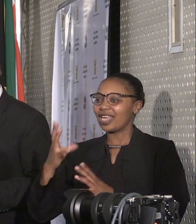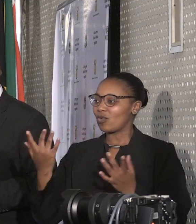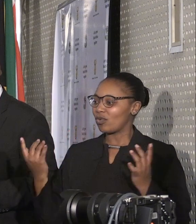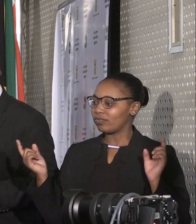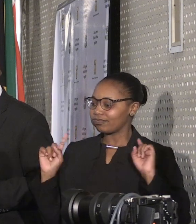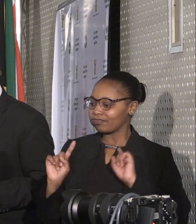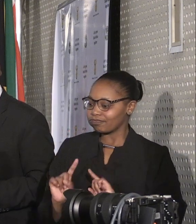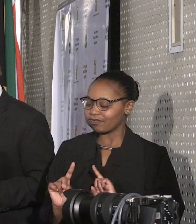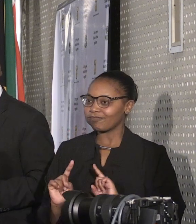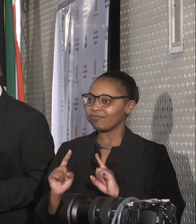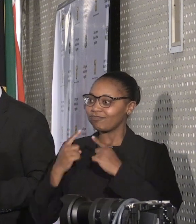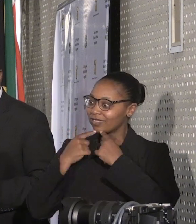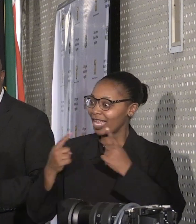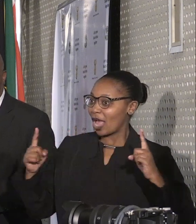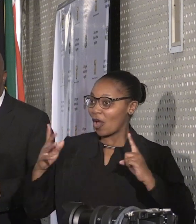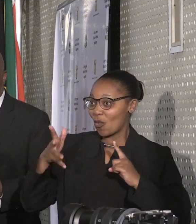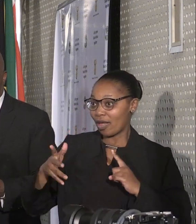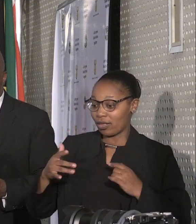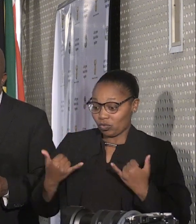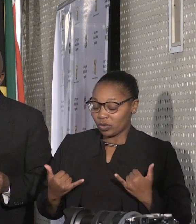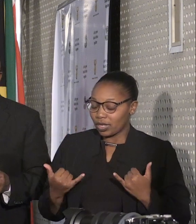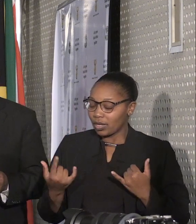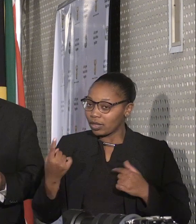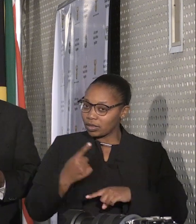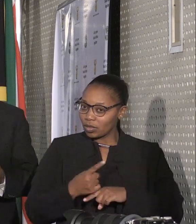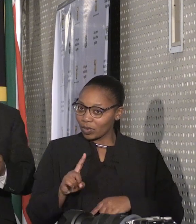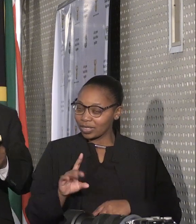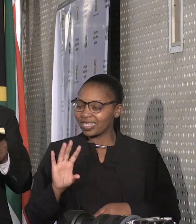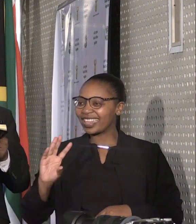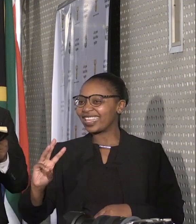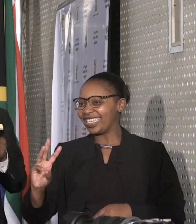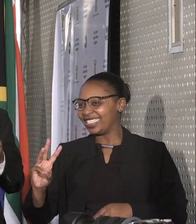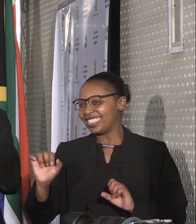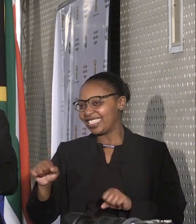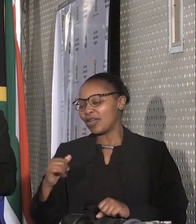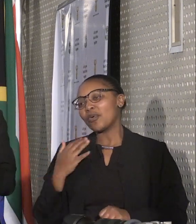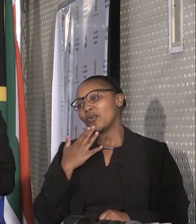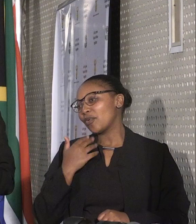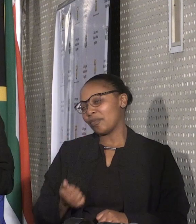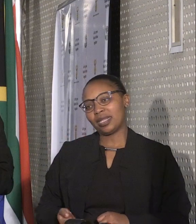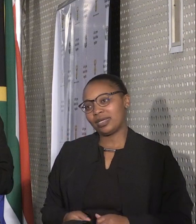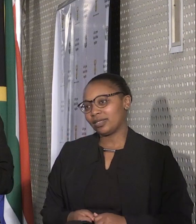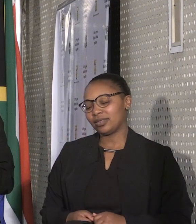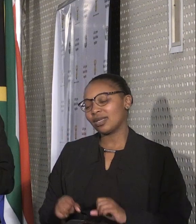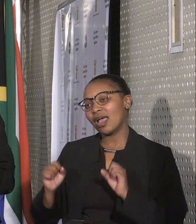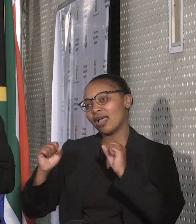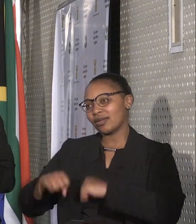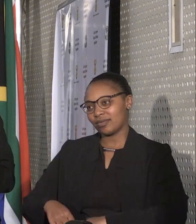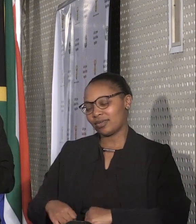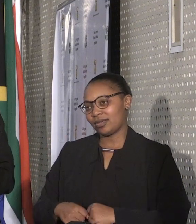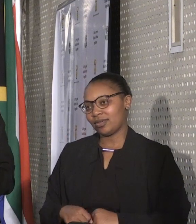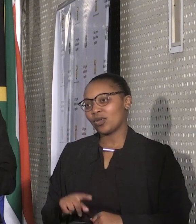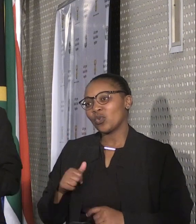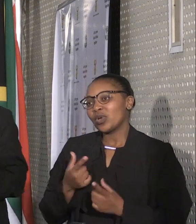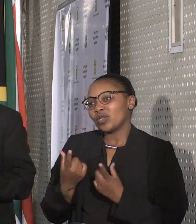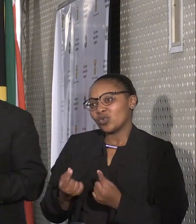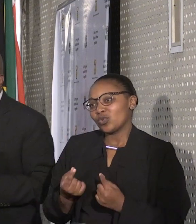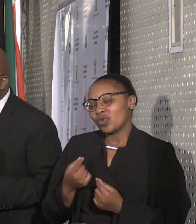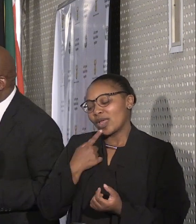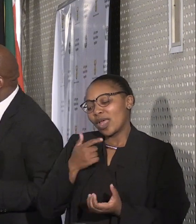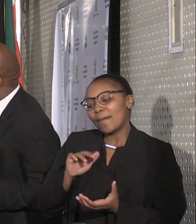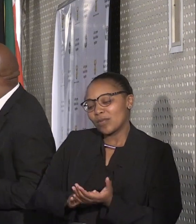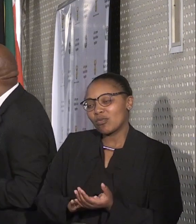What day is today? It's Thursday. Oh, please agree that we do stick to